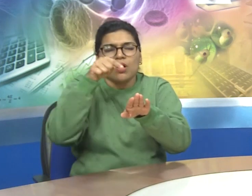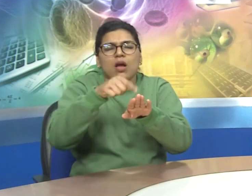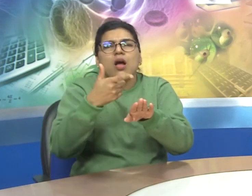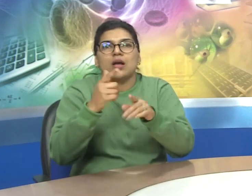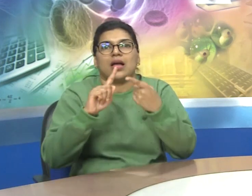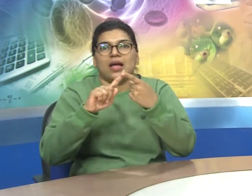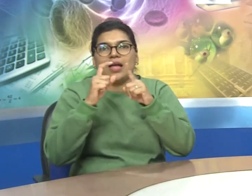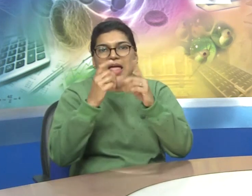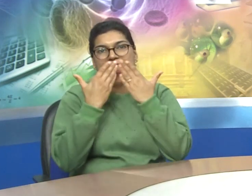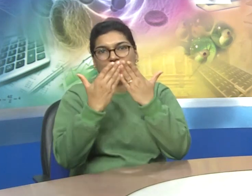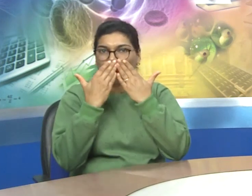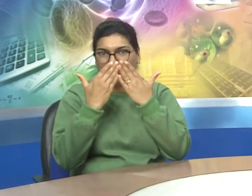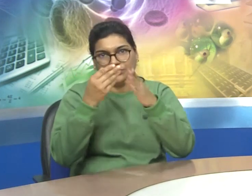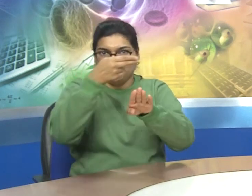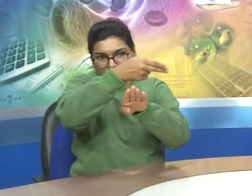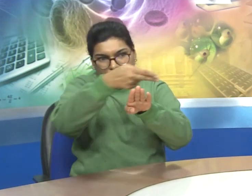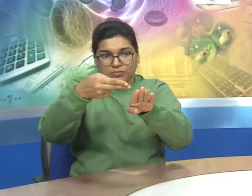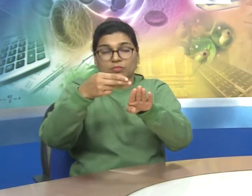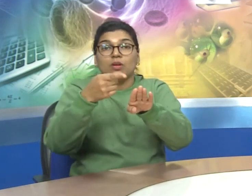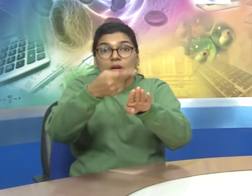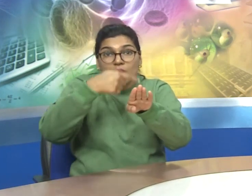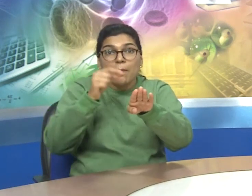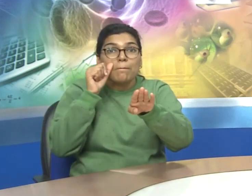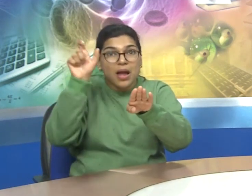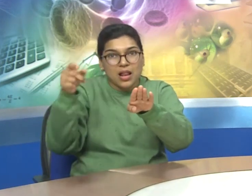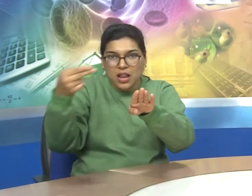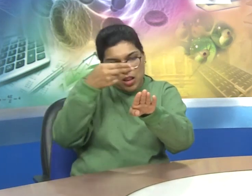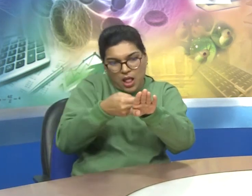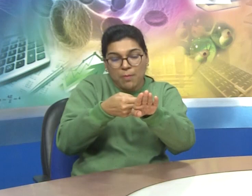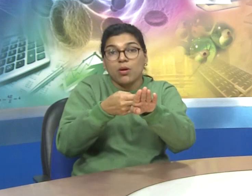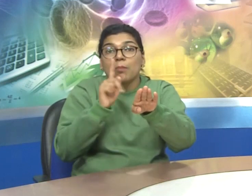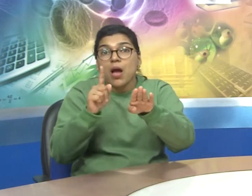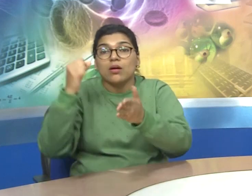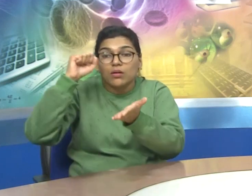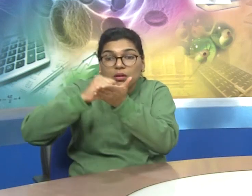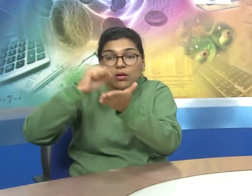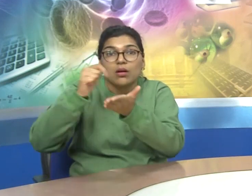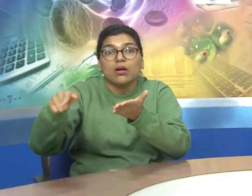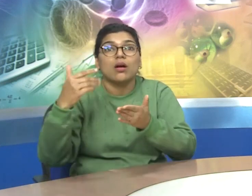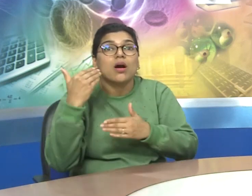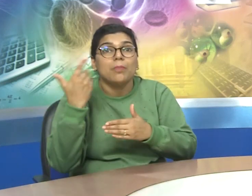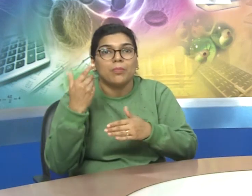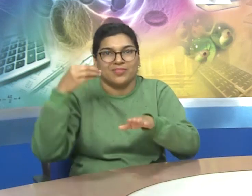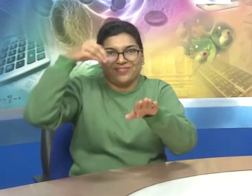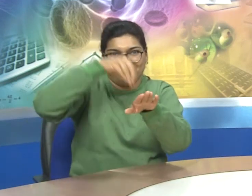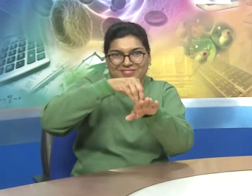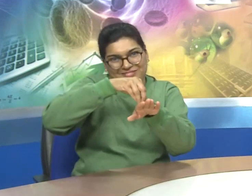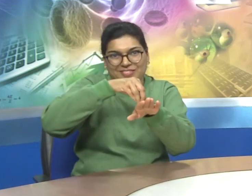Now example, you can see that the book entitled Elementary Education by